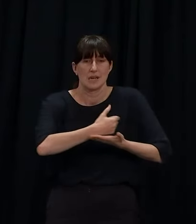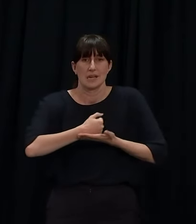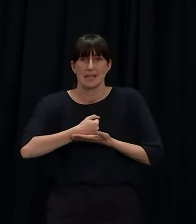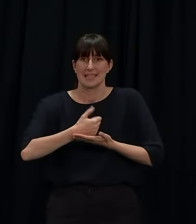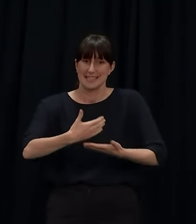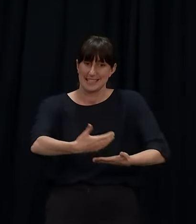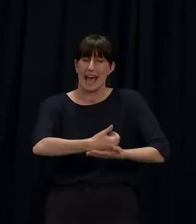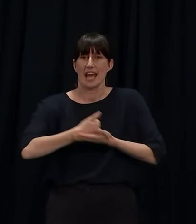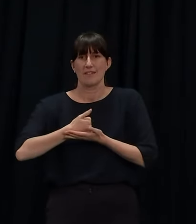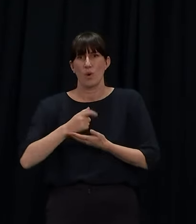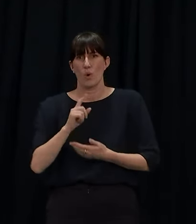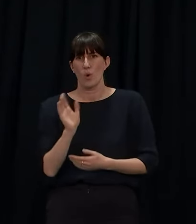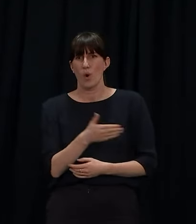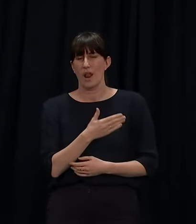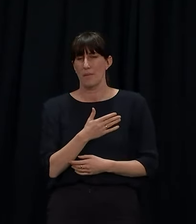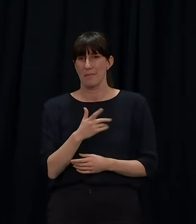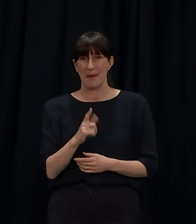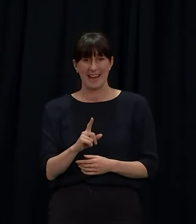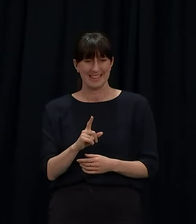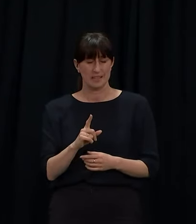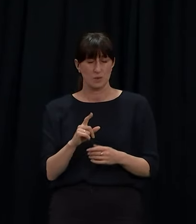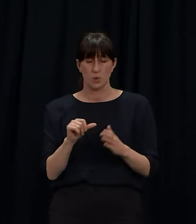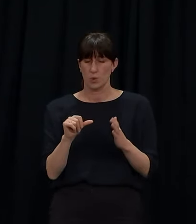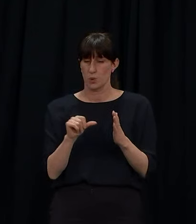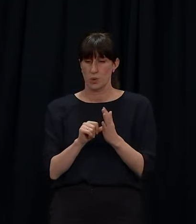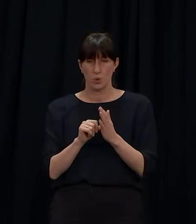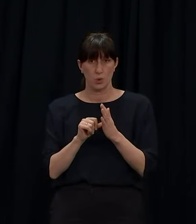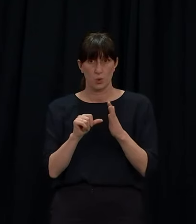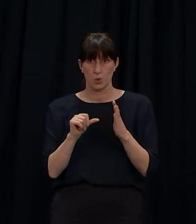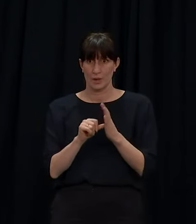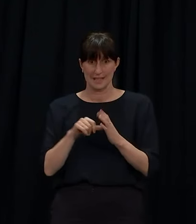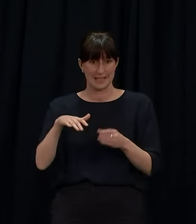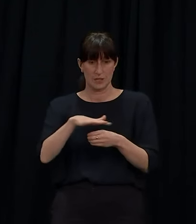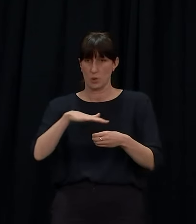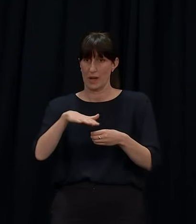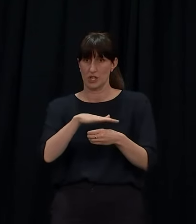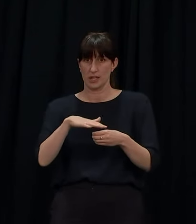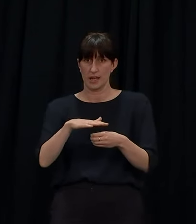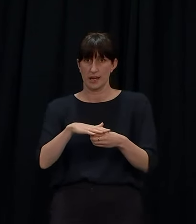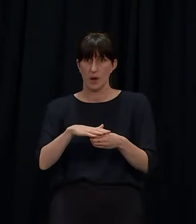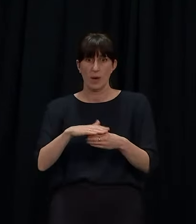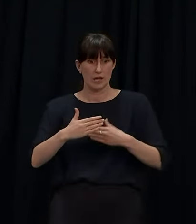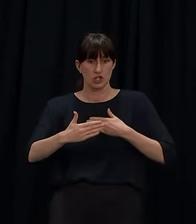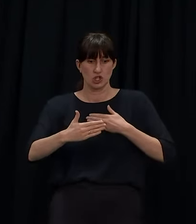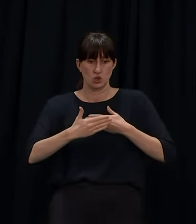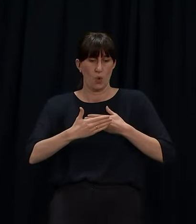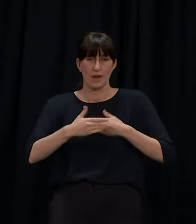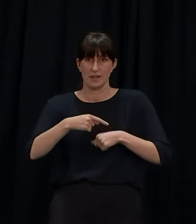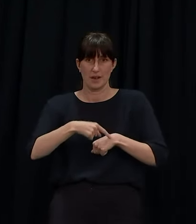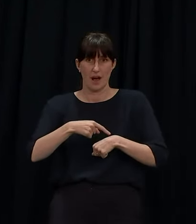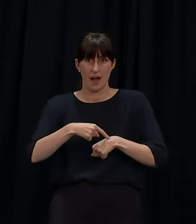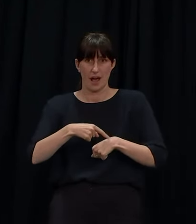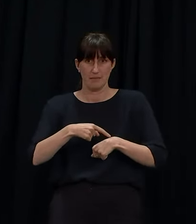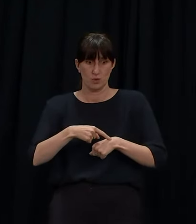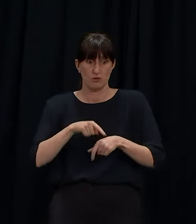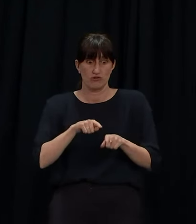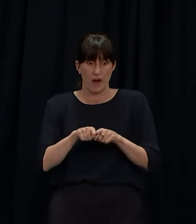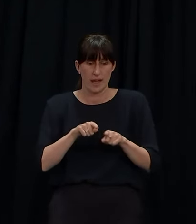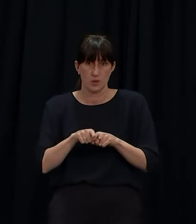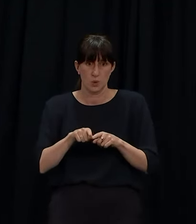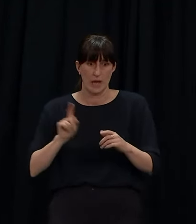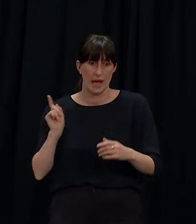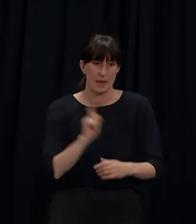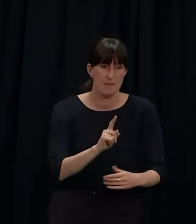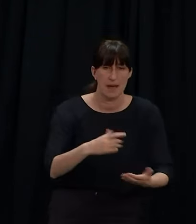extraordinarily difficult. But this is Not only did we have a very small window in which to try and evacuate people, we